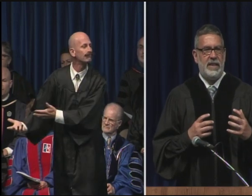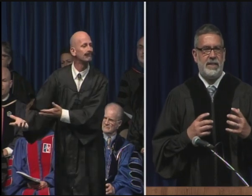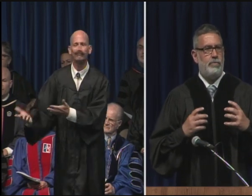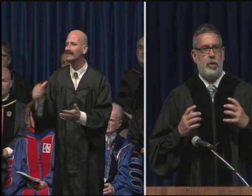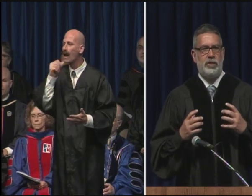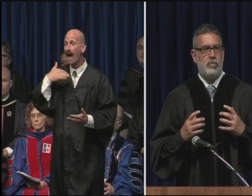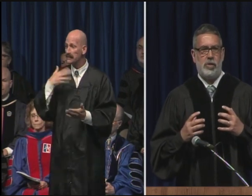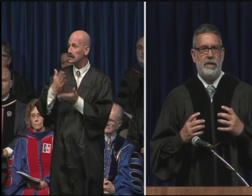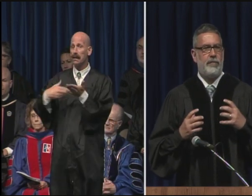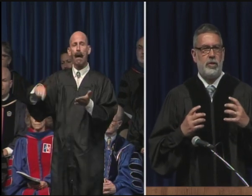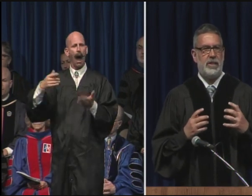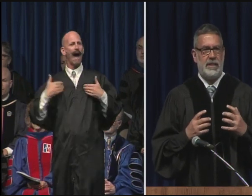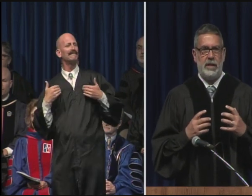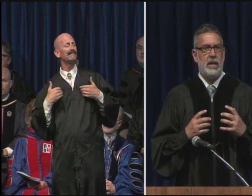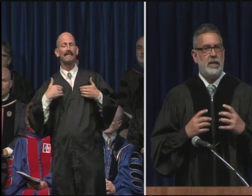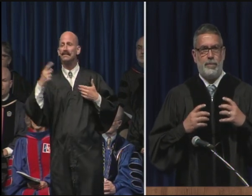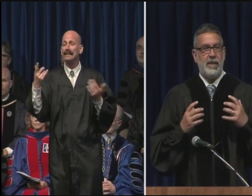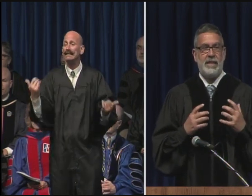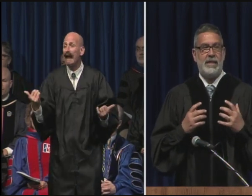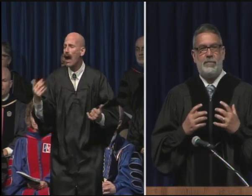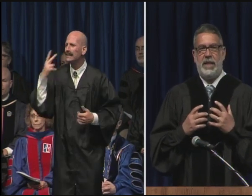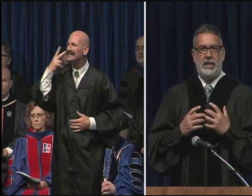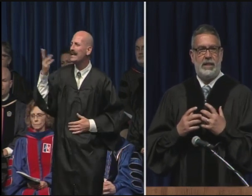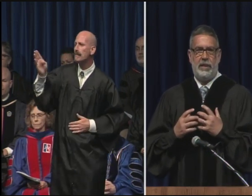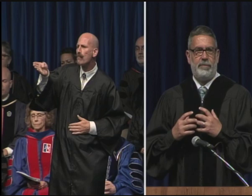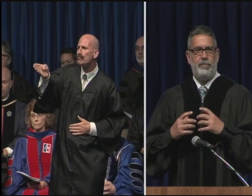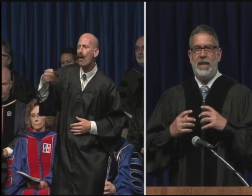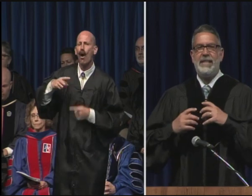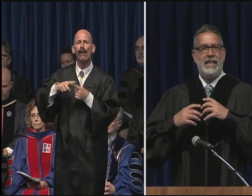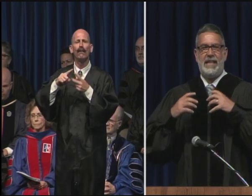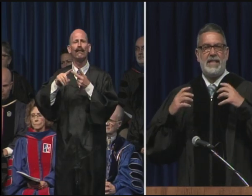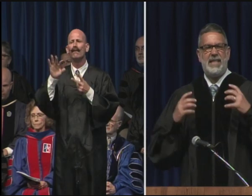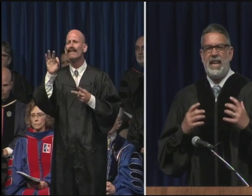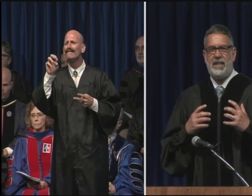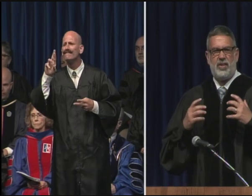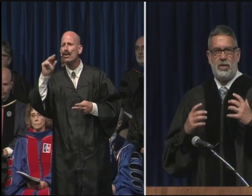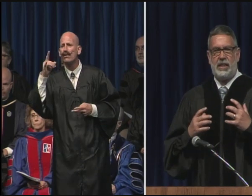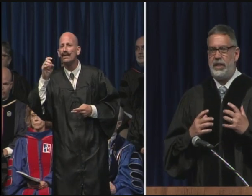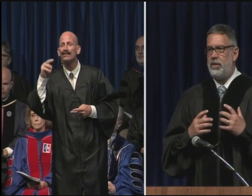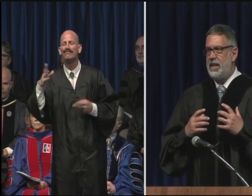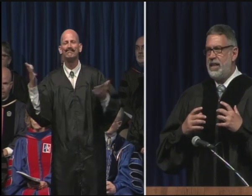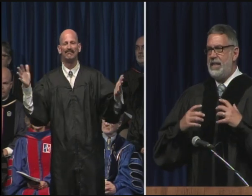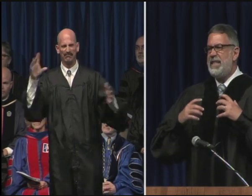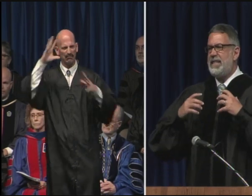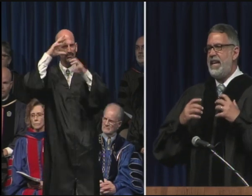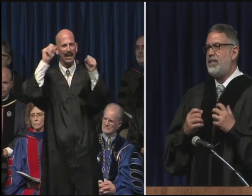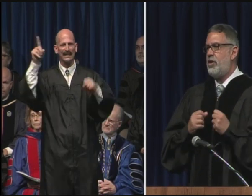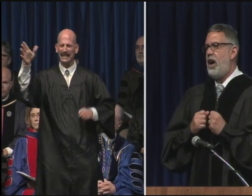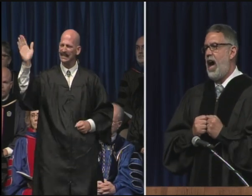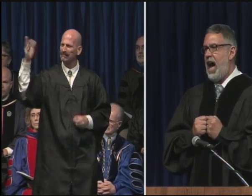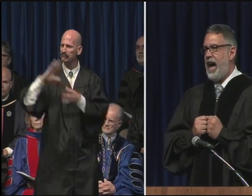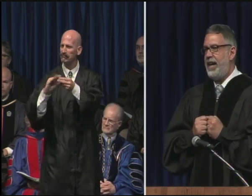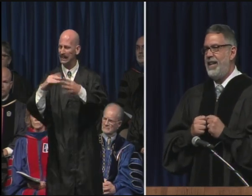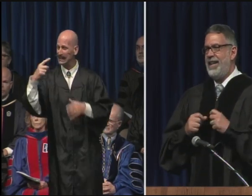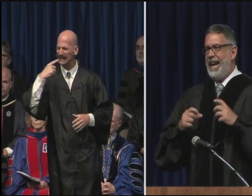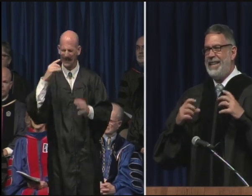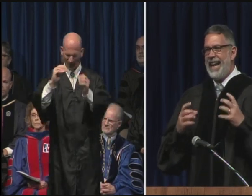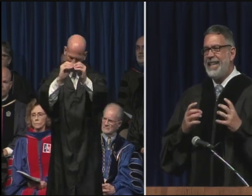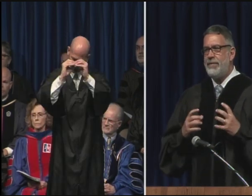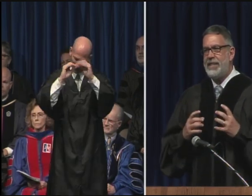in Baltimore and Ferguson, the president has made it clear. He said that the stakes are clear. These stakes are high. At the end of the